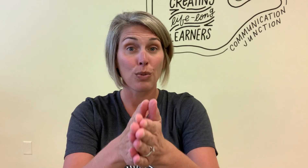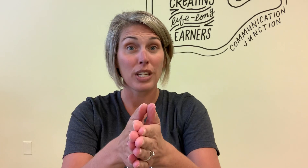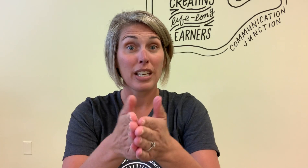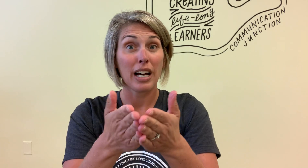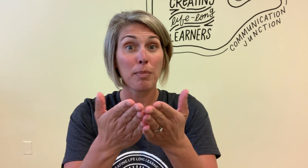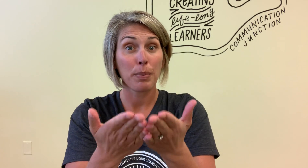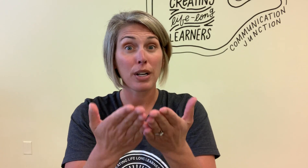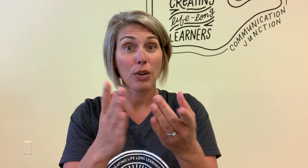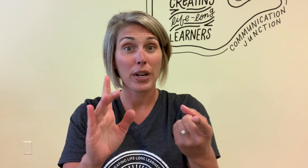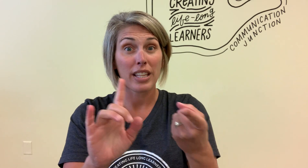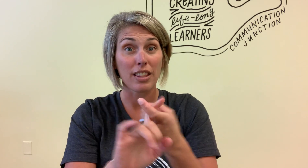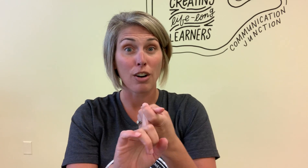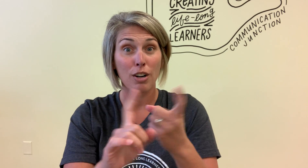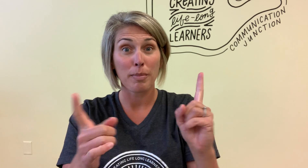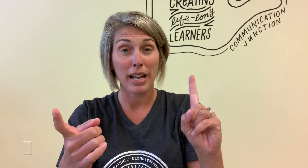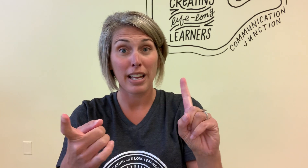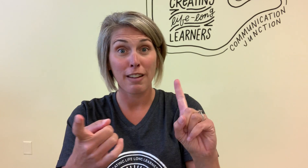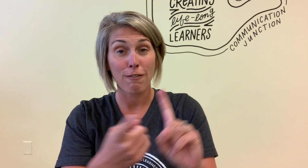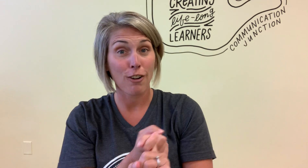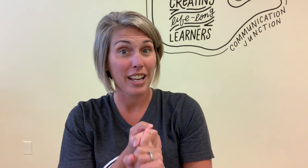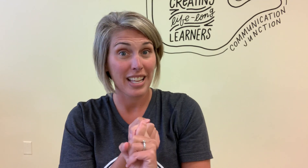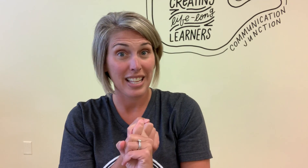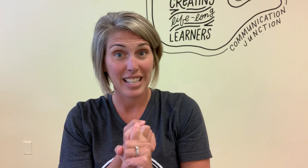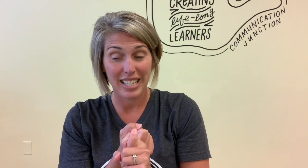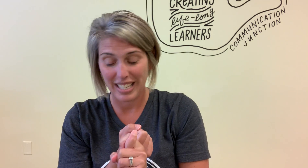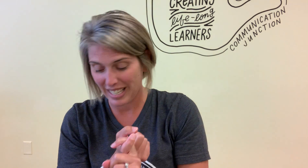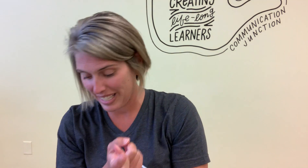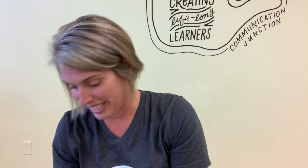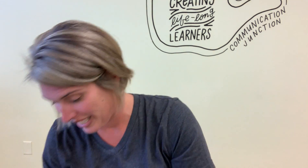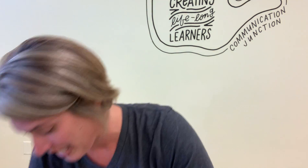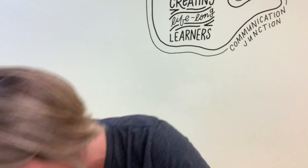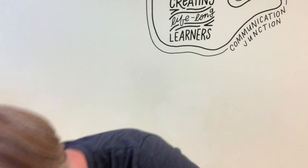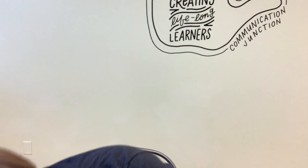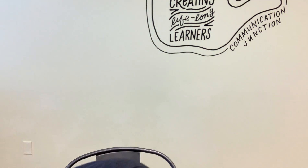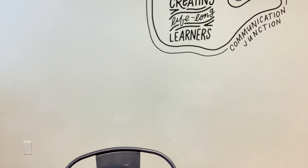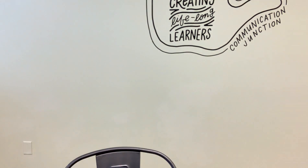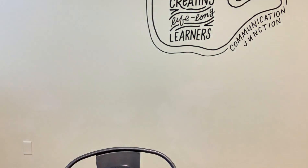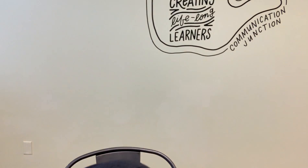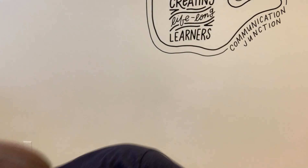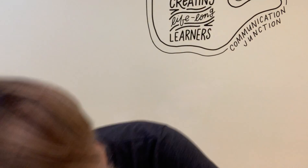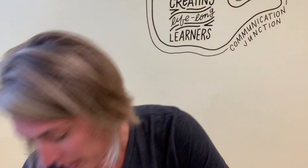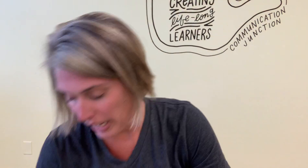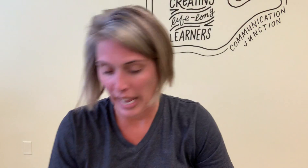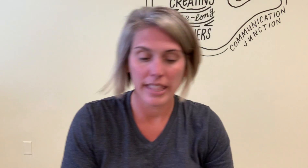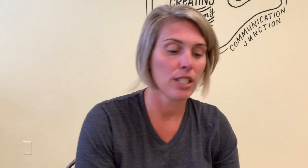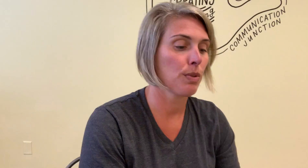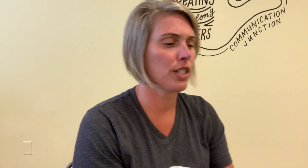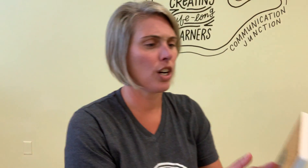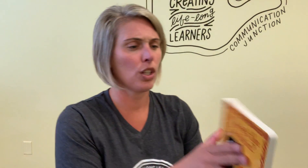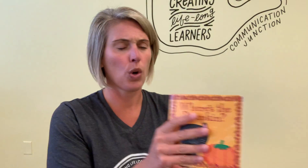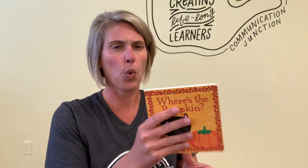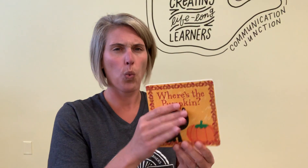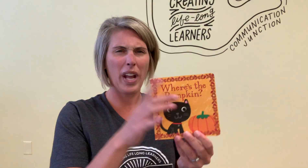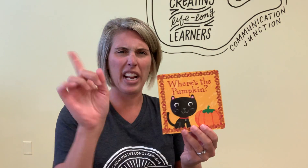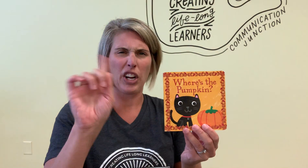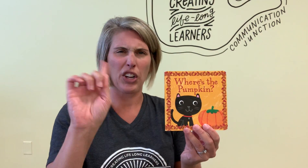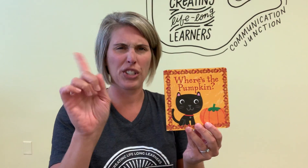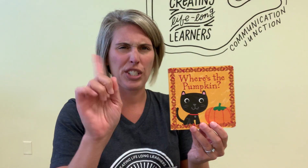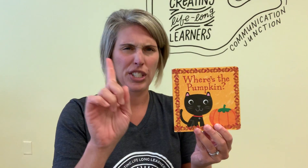read a book with all my friends. And this one is called Where's